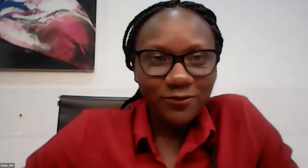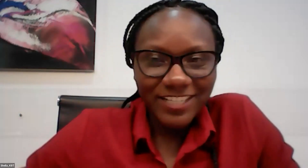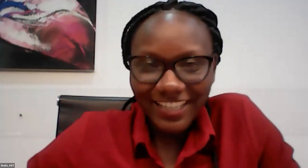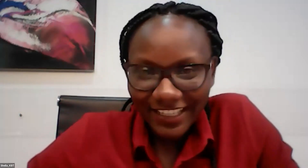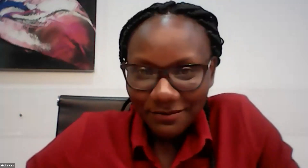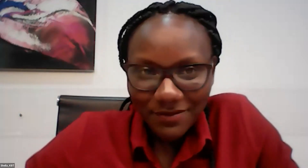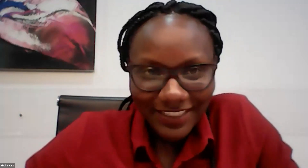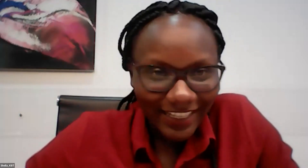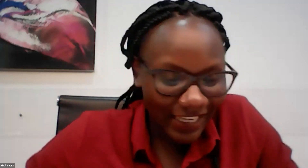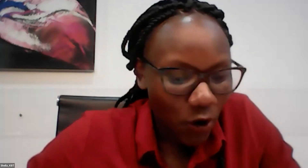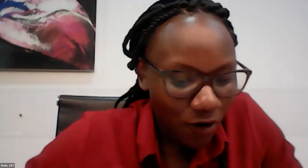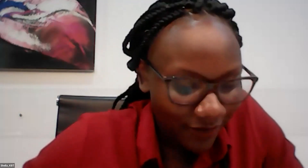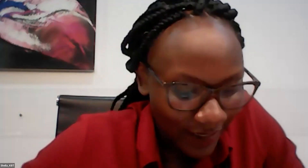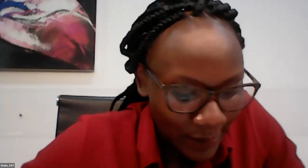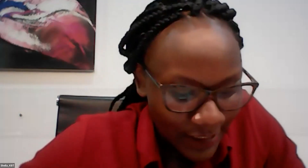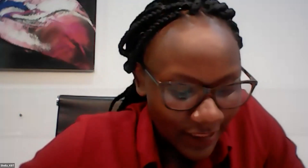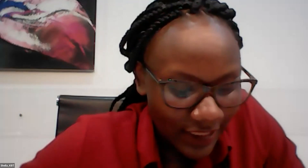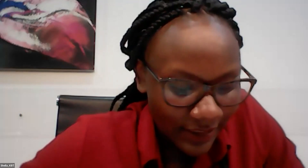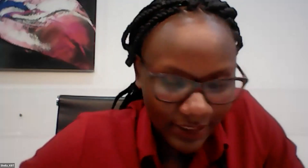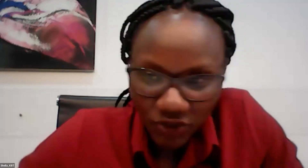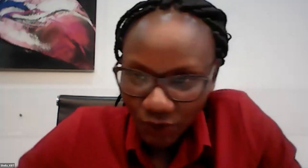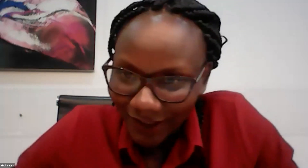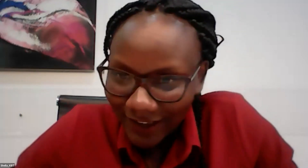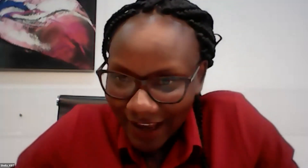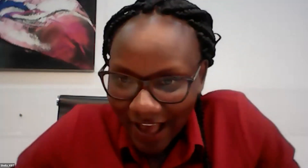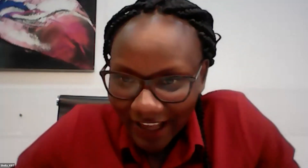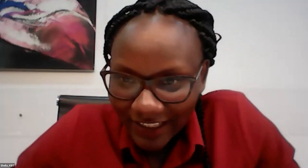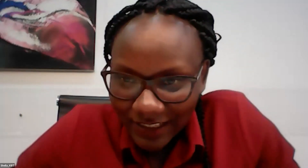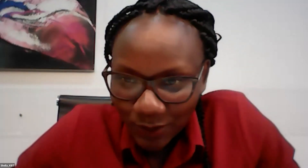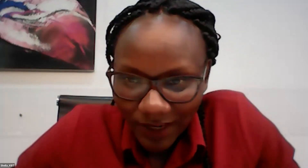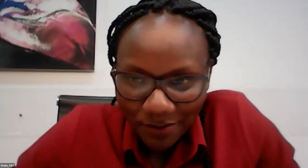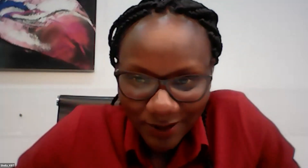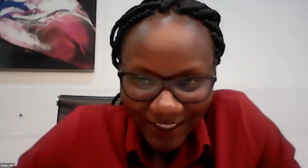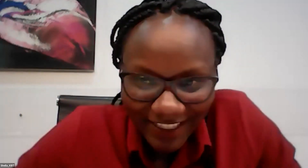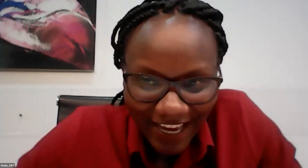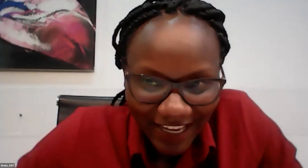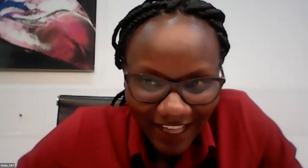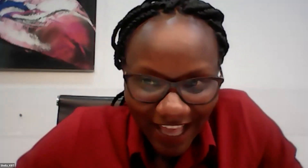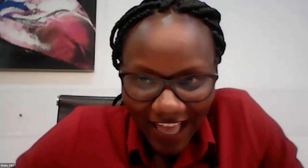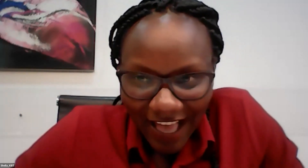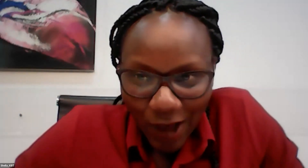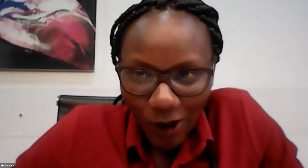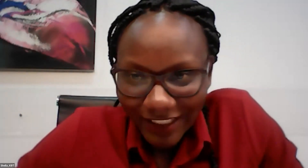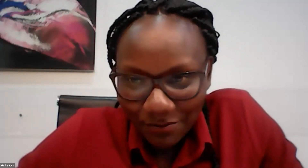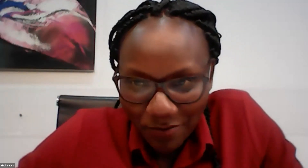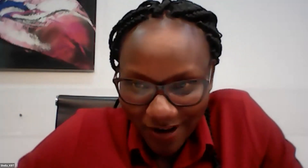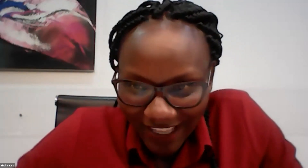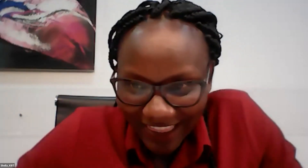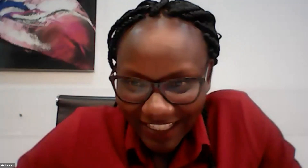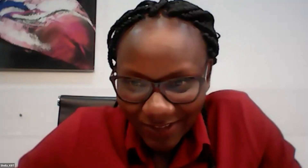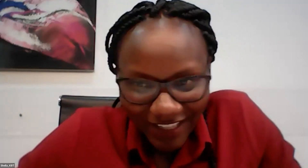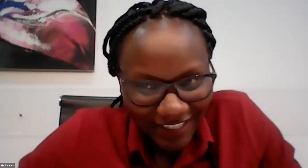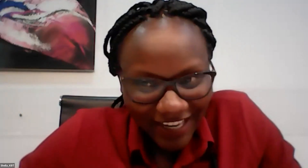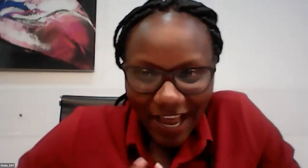who'll officially be taking over this session. I can see Supana Biswa saying, holding my